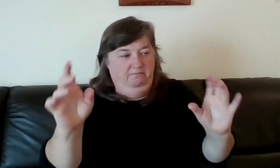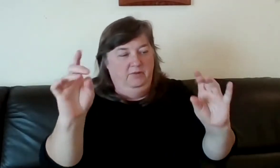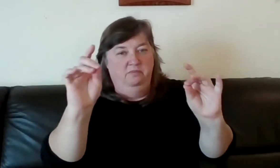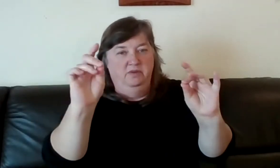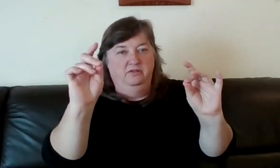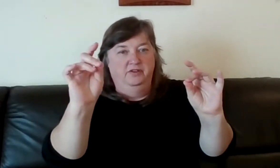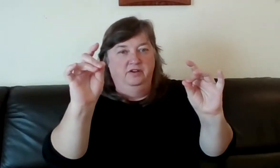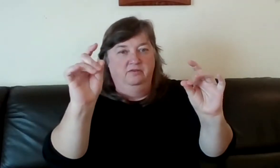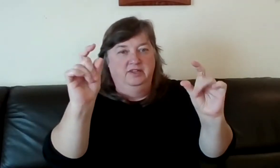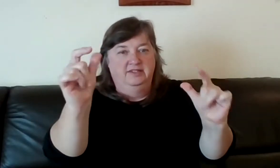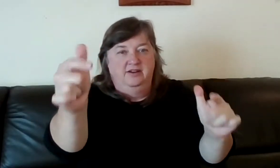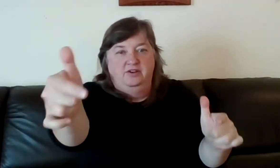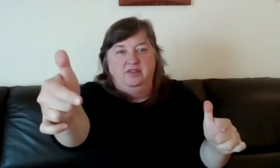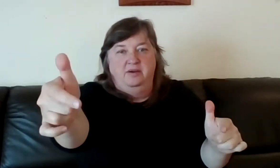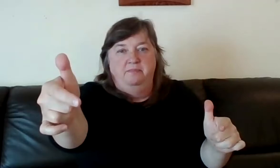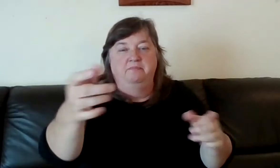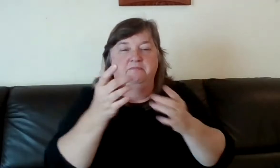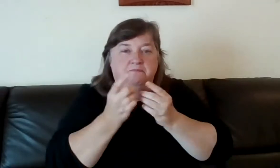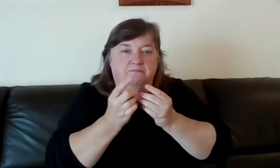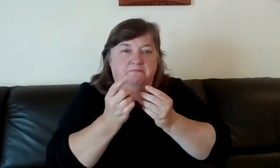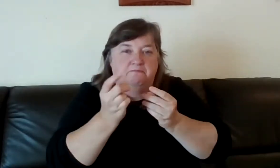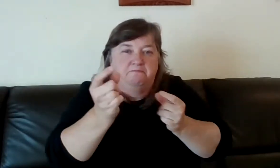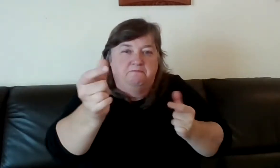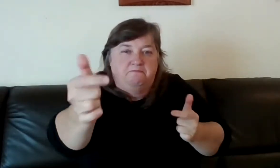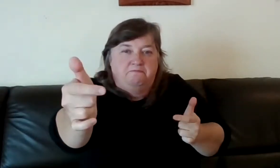Your middle finger runs down your thumb.